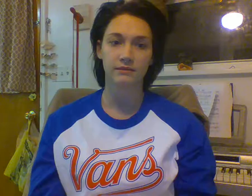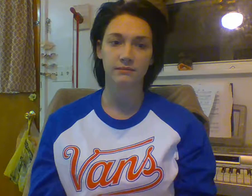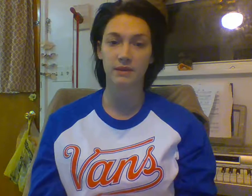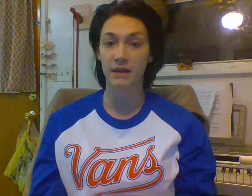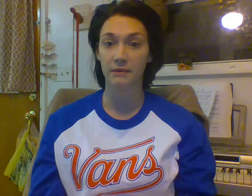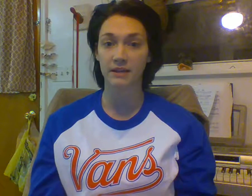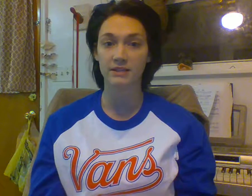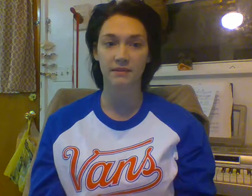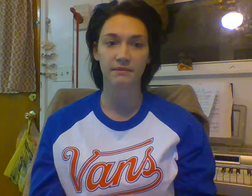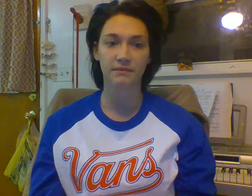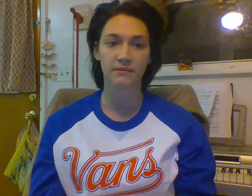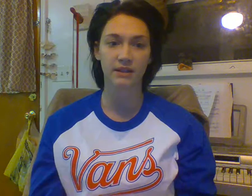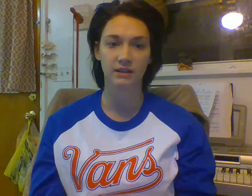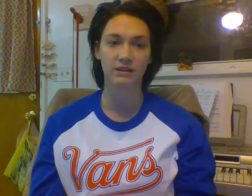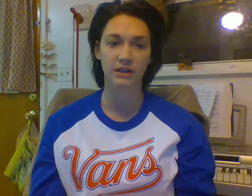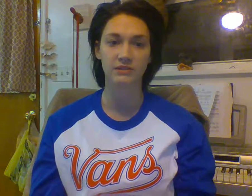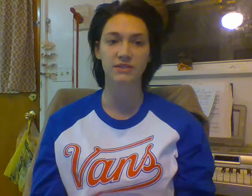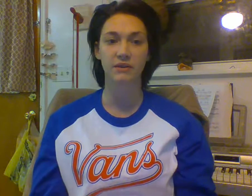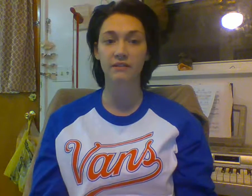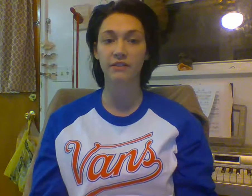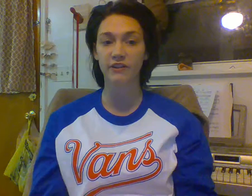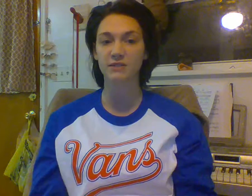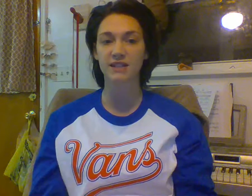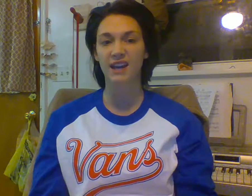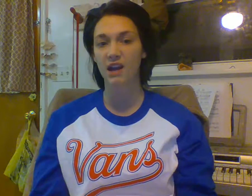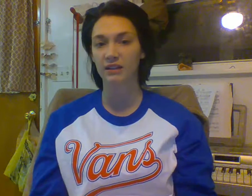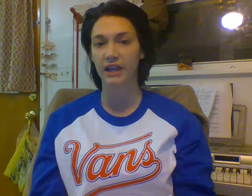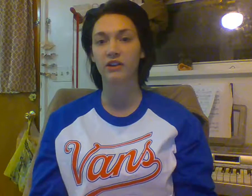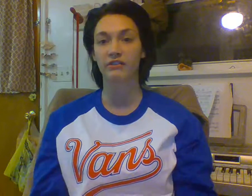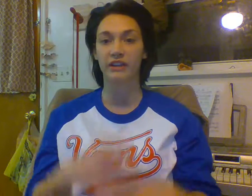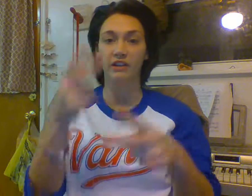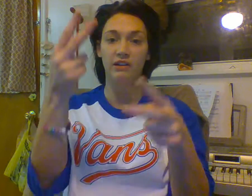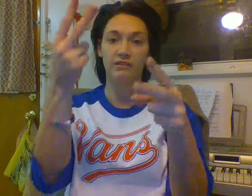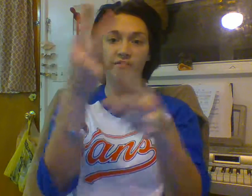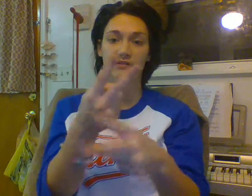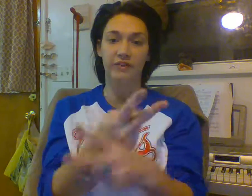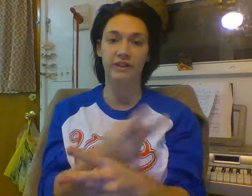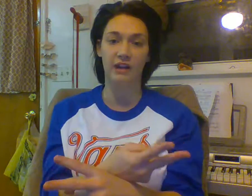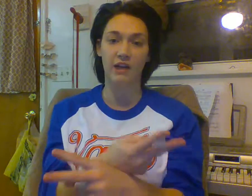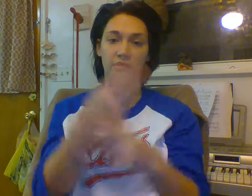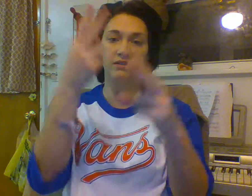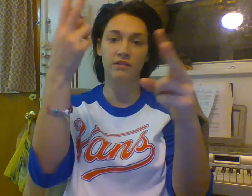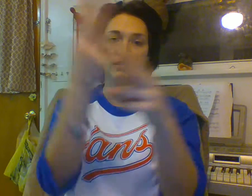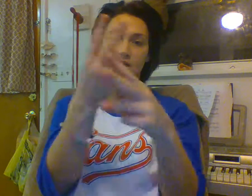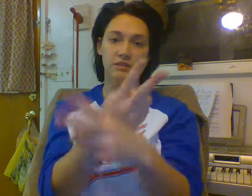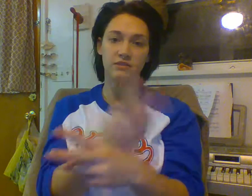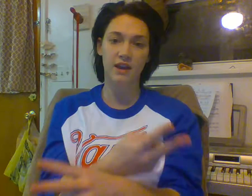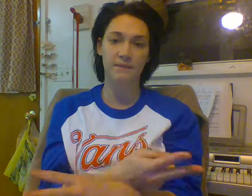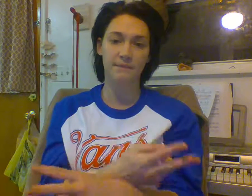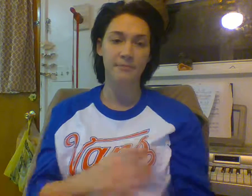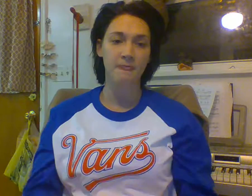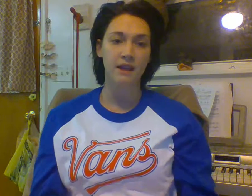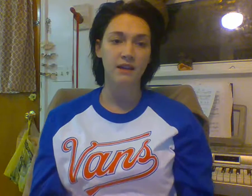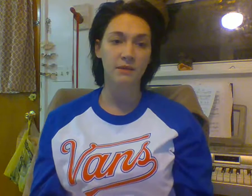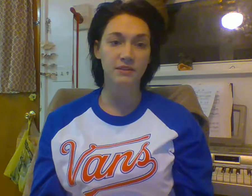put them anyways. They're close. So the first one's like calculate, or to figure out, or that. Number 2